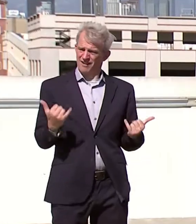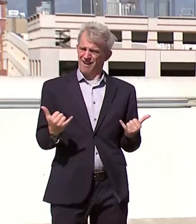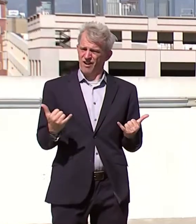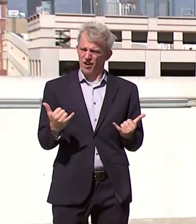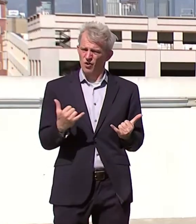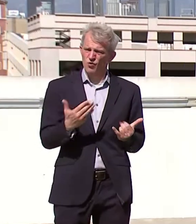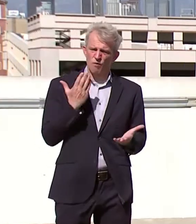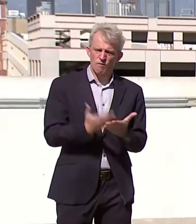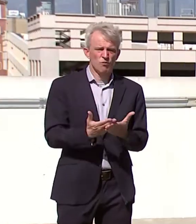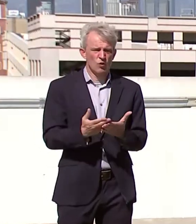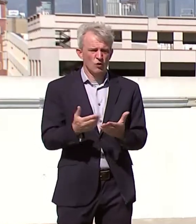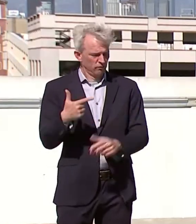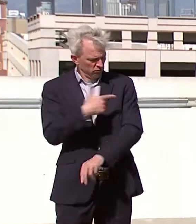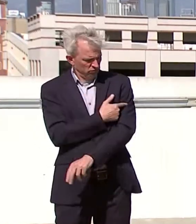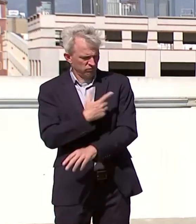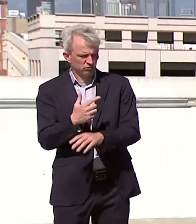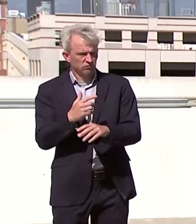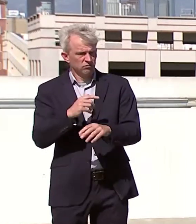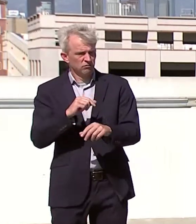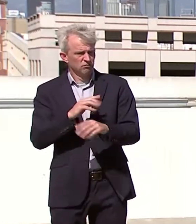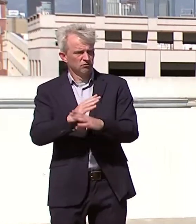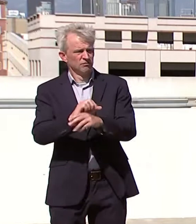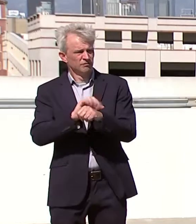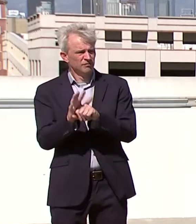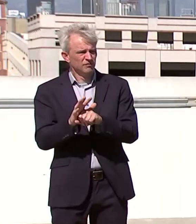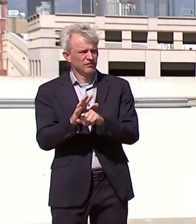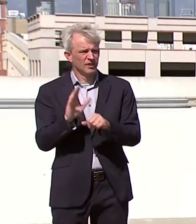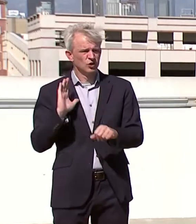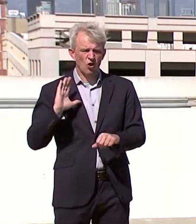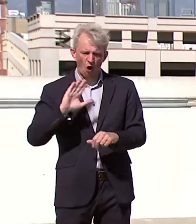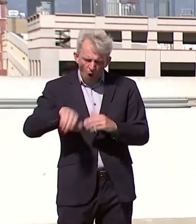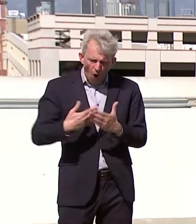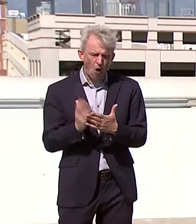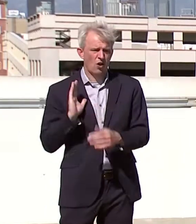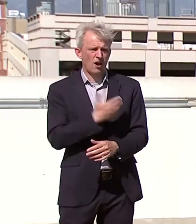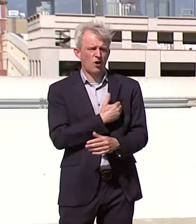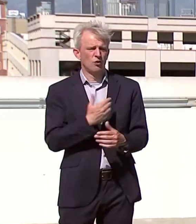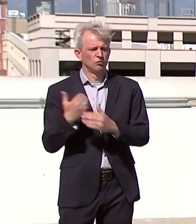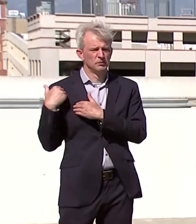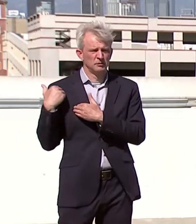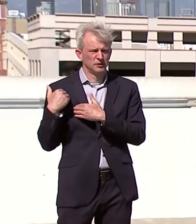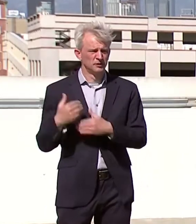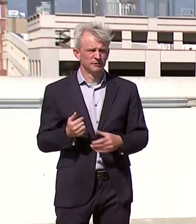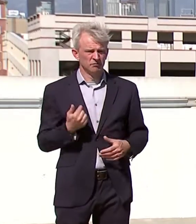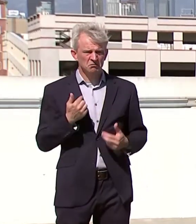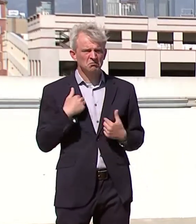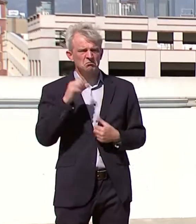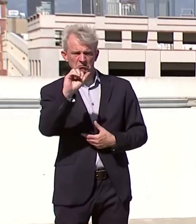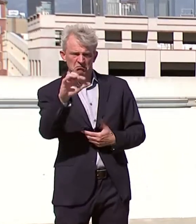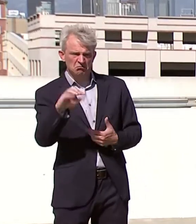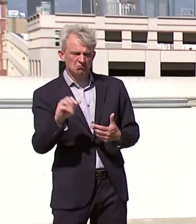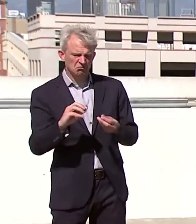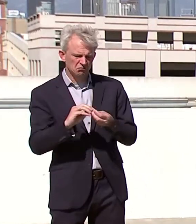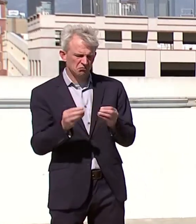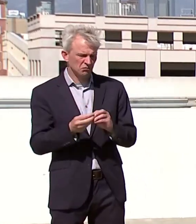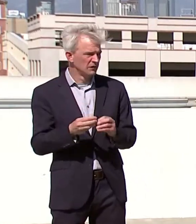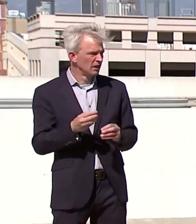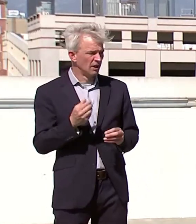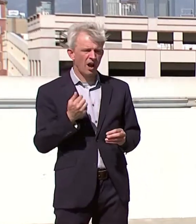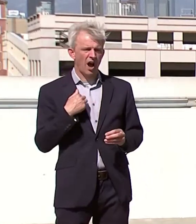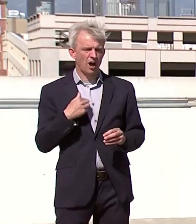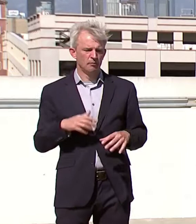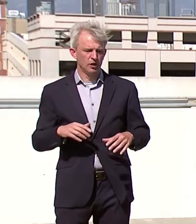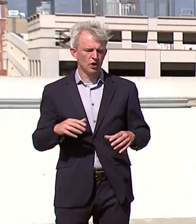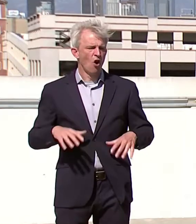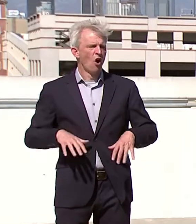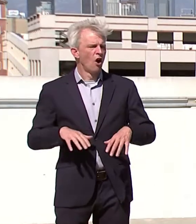looking forward to hearing from each one of these folks, but I want to share some numbers just to kind of frame today's conversations. I'll be playing the part of Dr. Barbara Ferrer so she